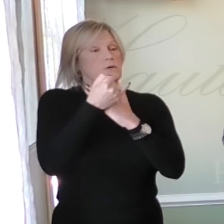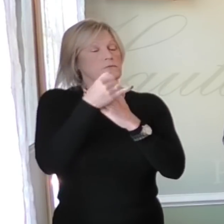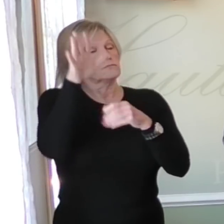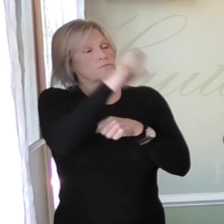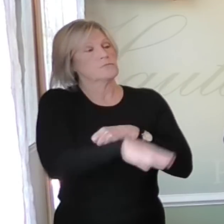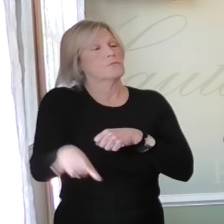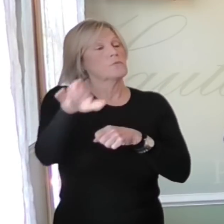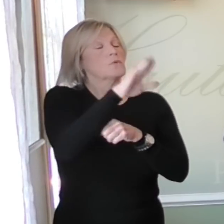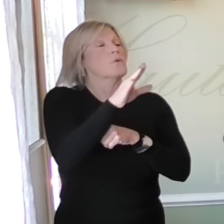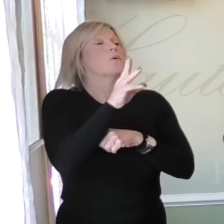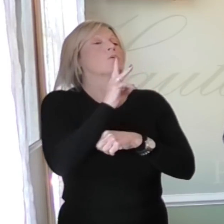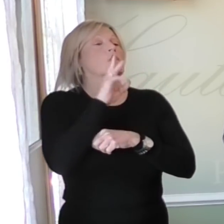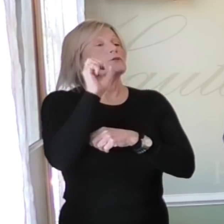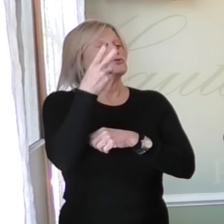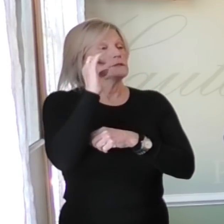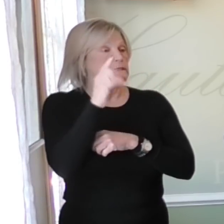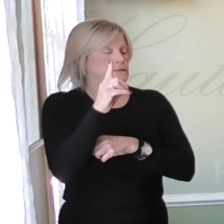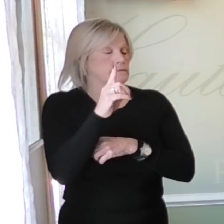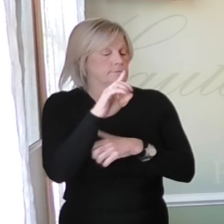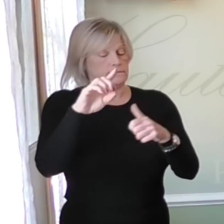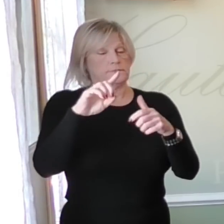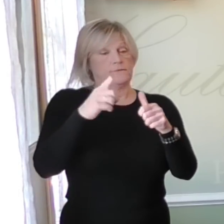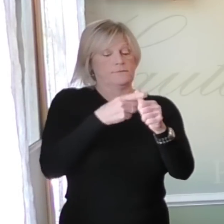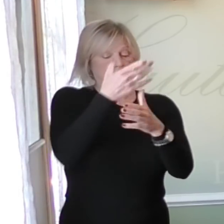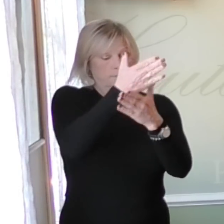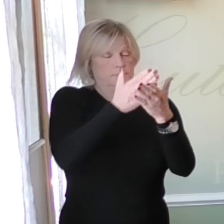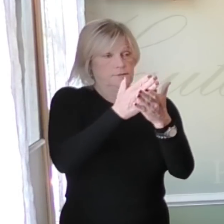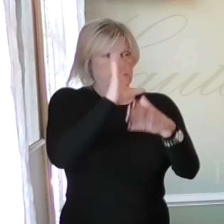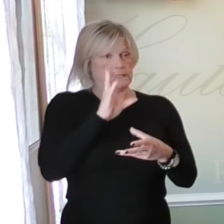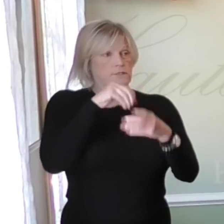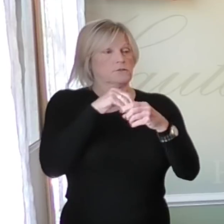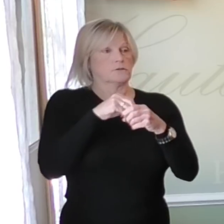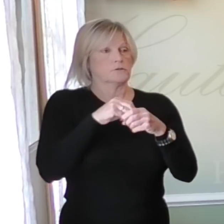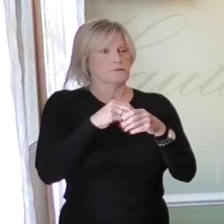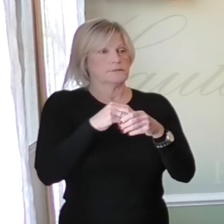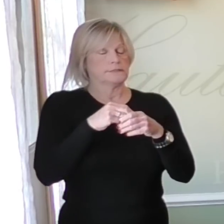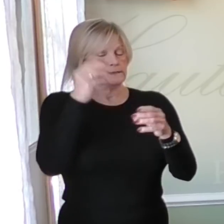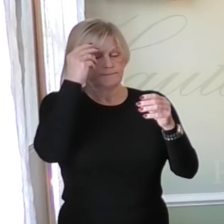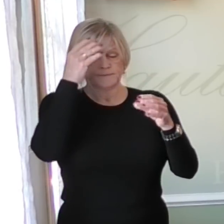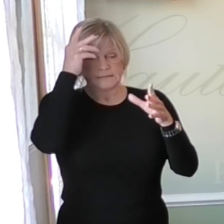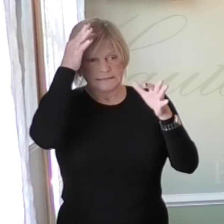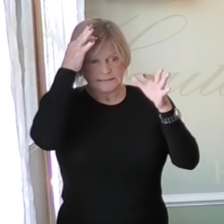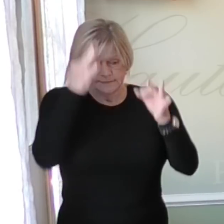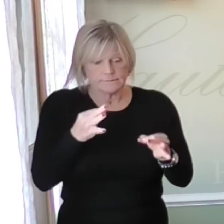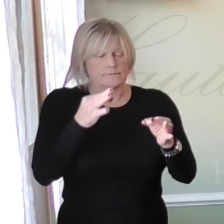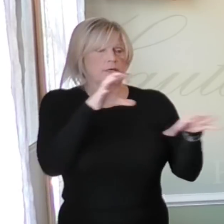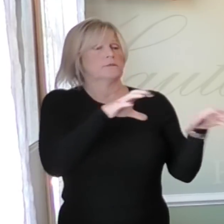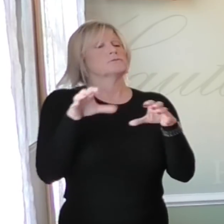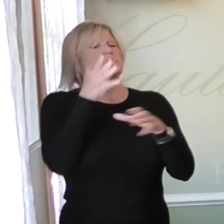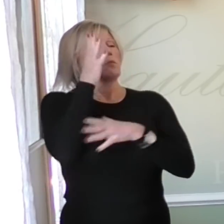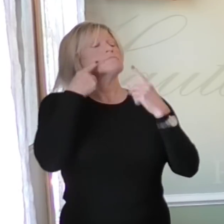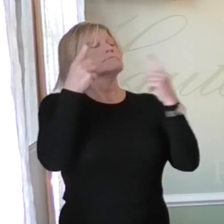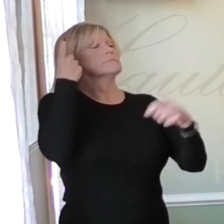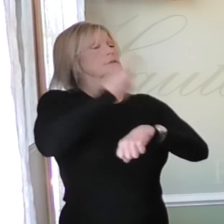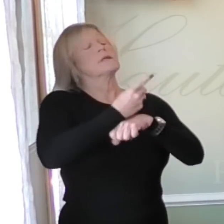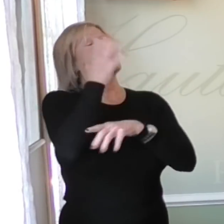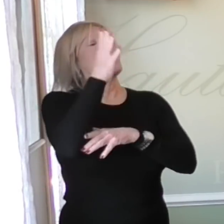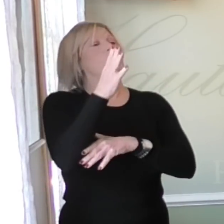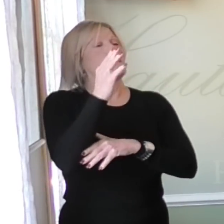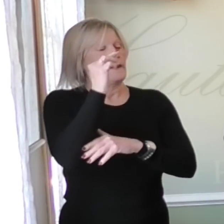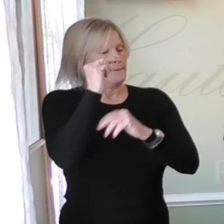watershed. The first phase of the plan includes decisive actions that I'm announcing today and will build